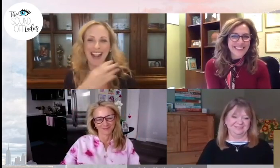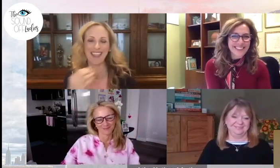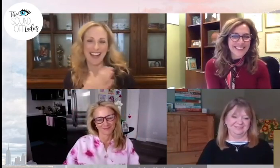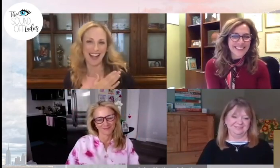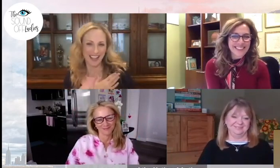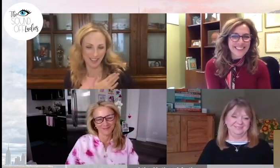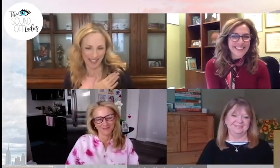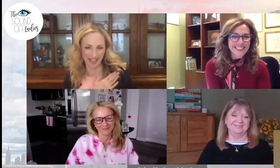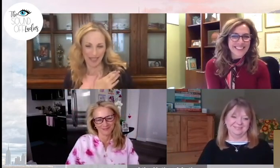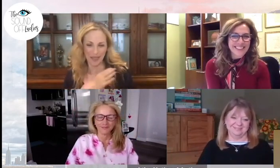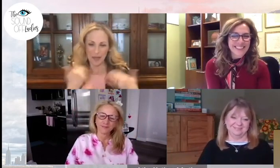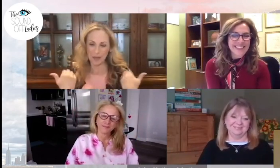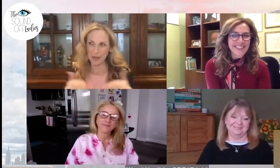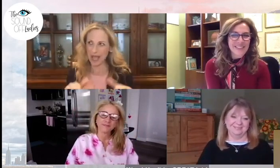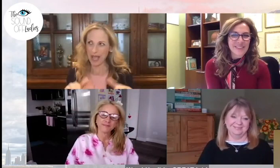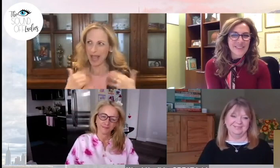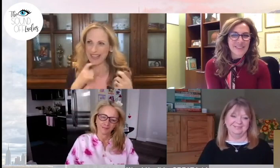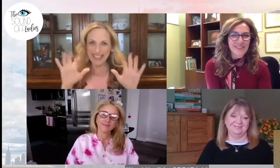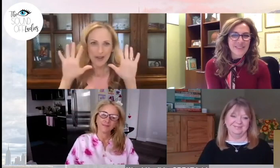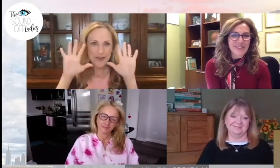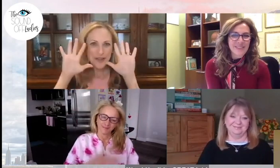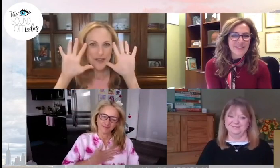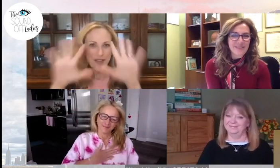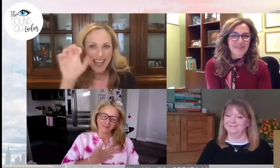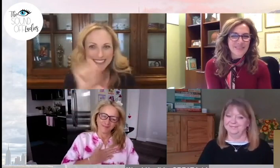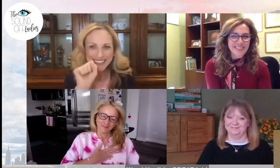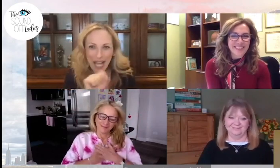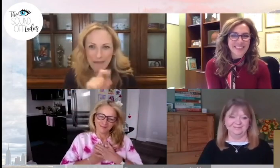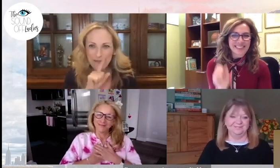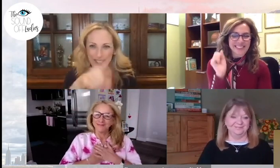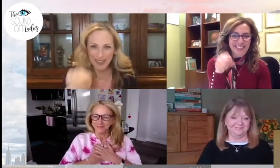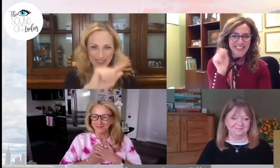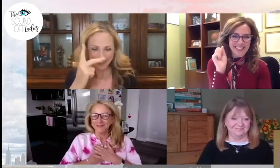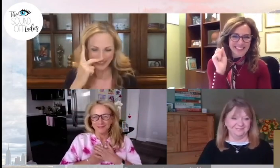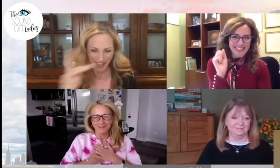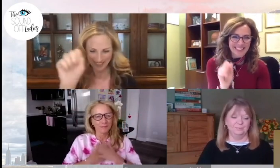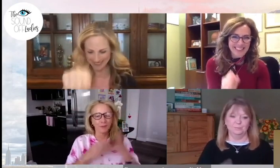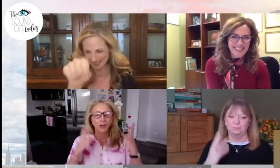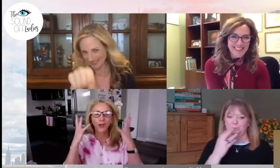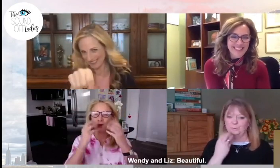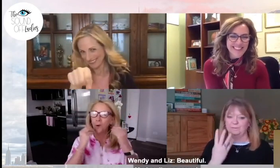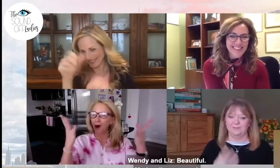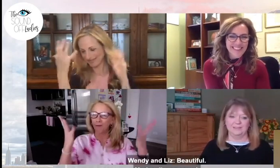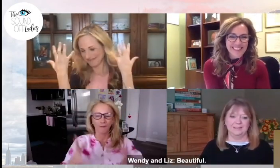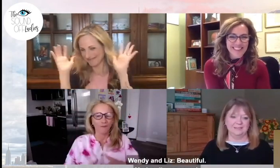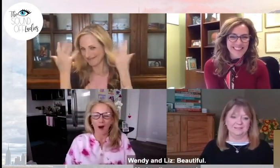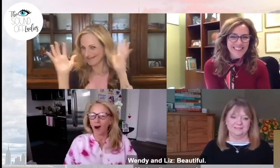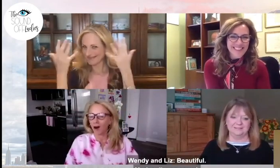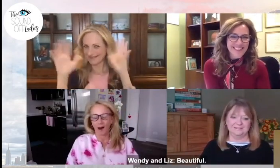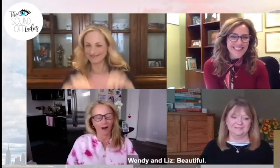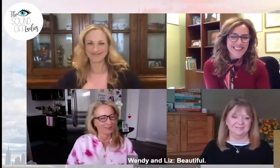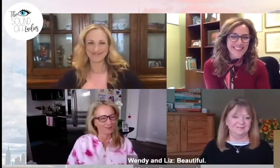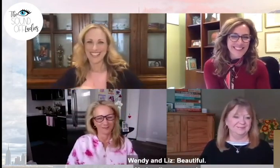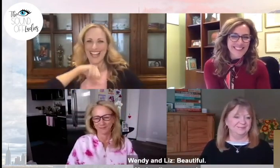amazing. He sang America the Beautiful and the national anthem. Did you guys see that? Yeah,